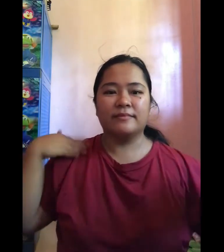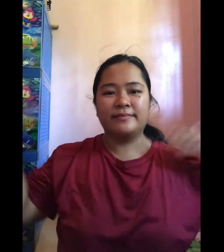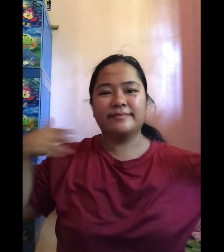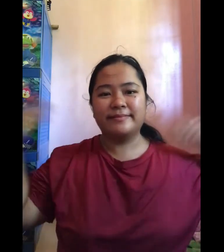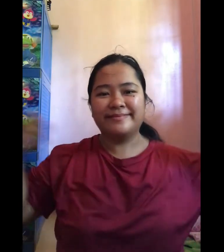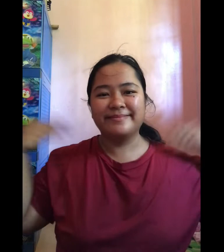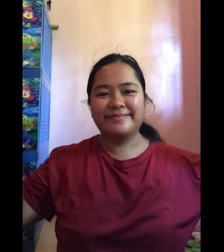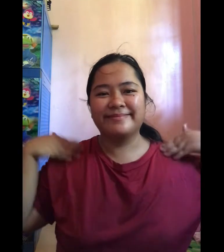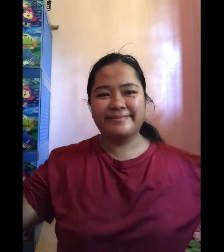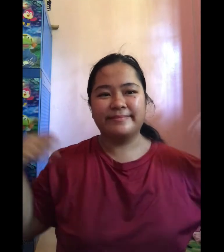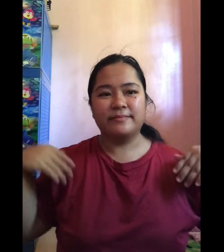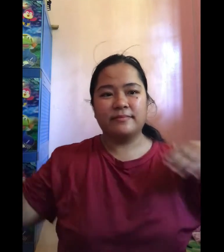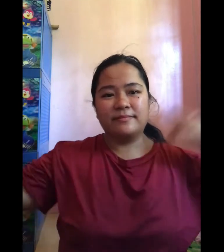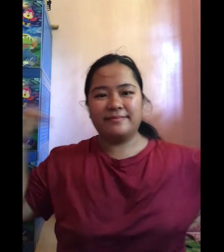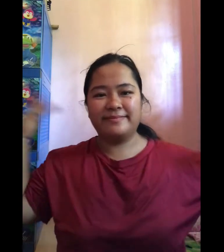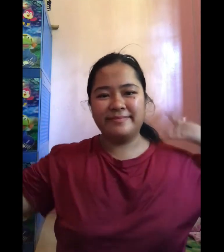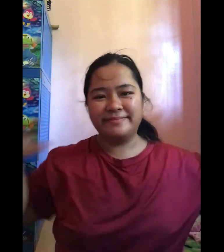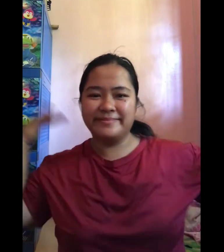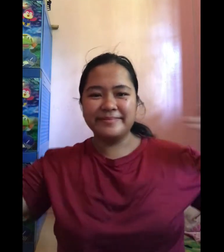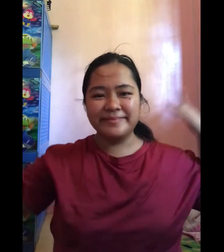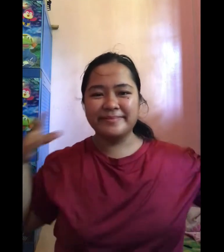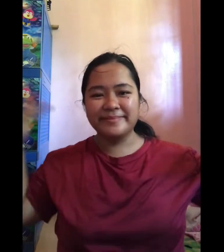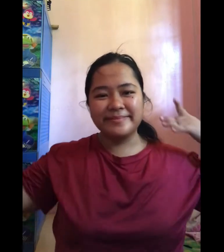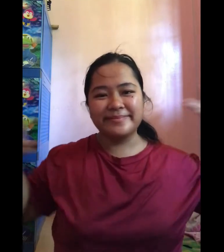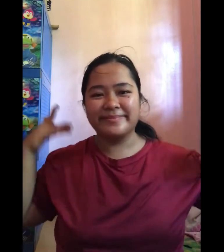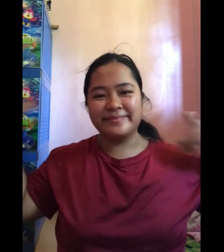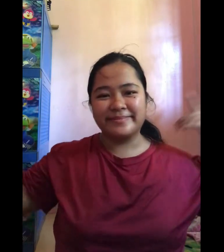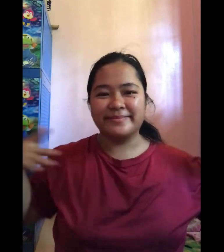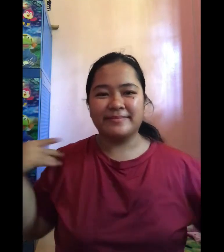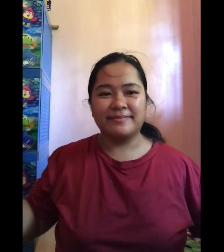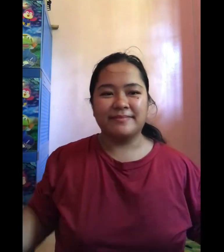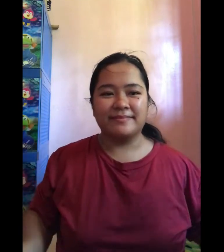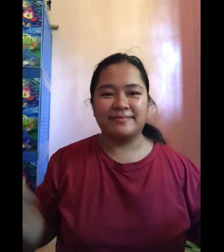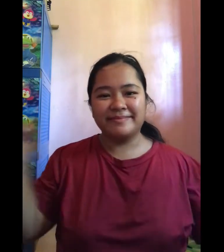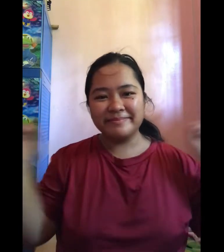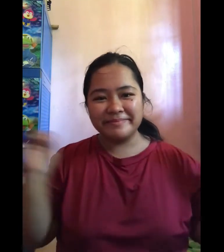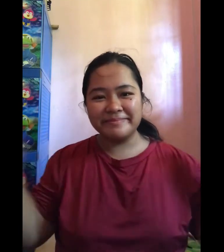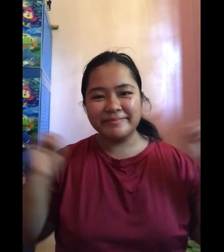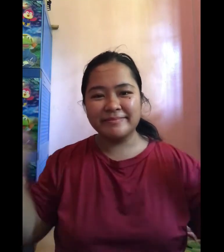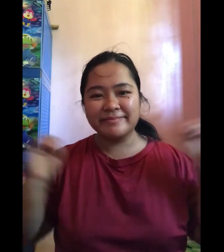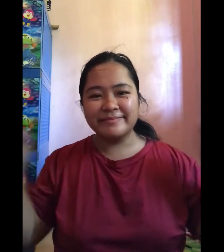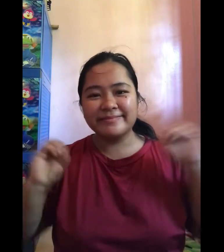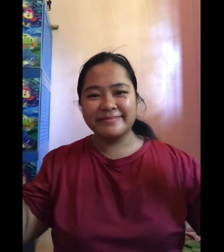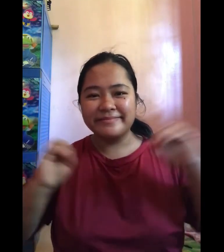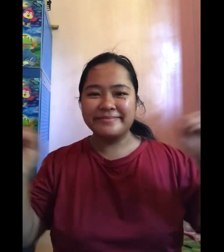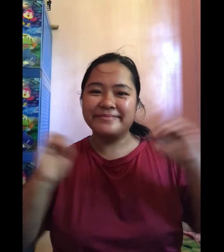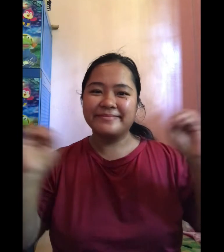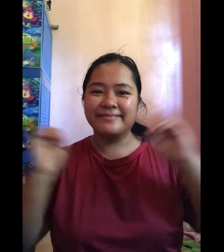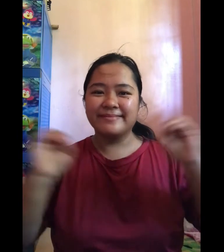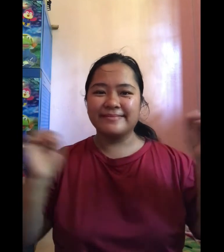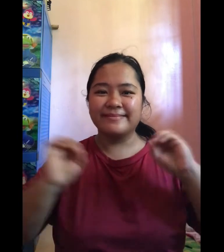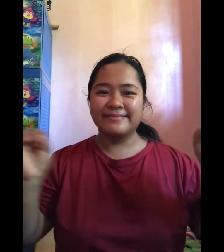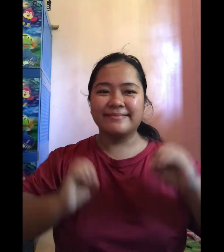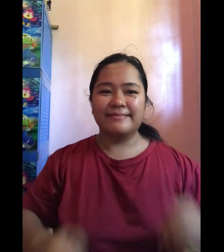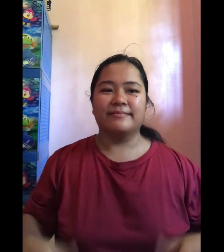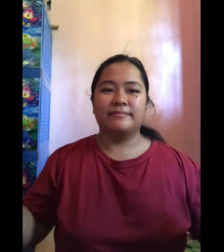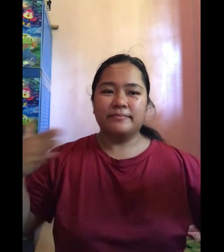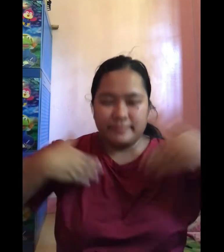happy, you have excited, you have nothing much or nothing at all, you have